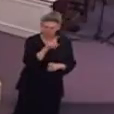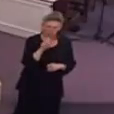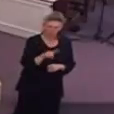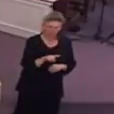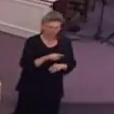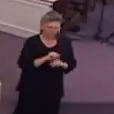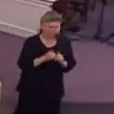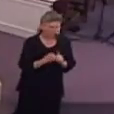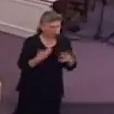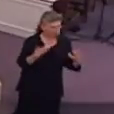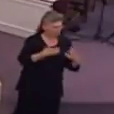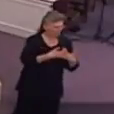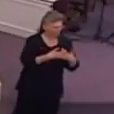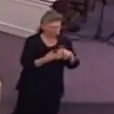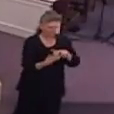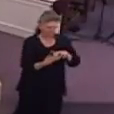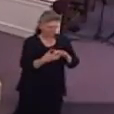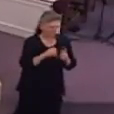in?